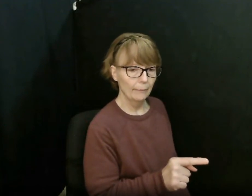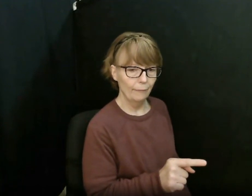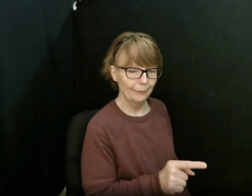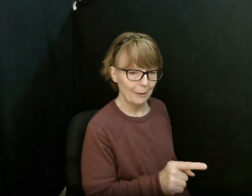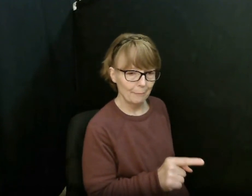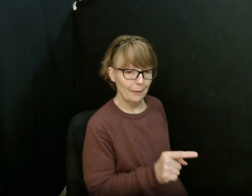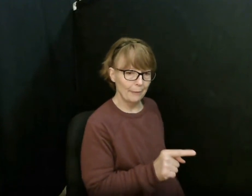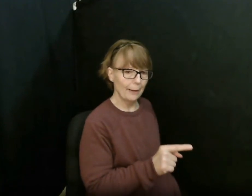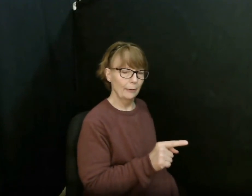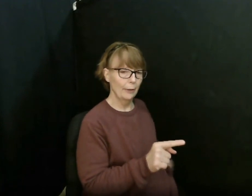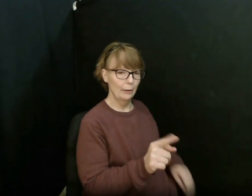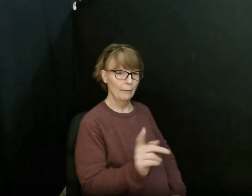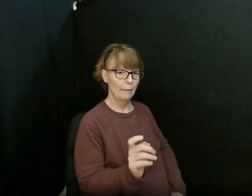Okay. Like back.